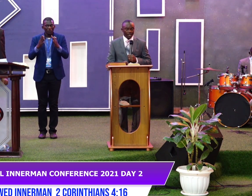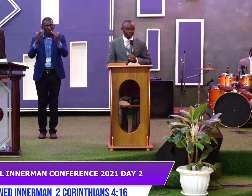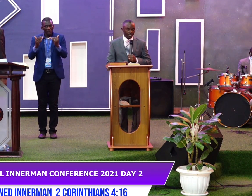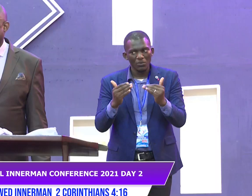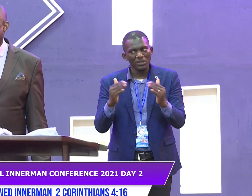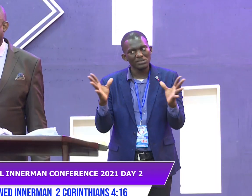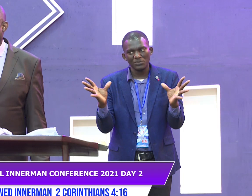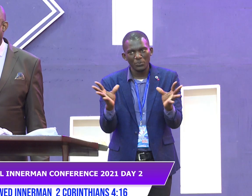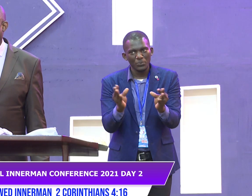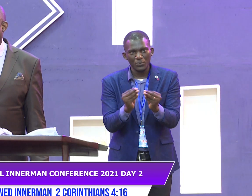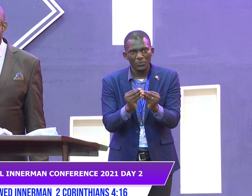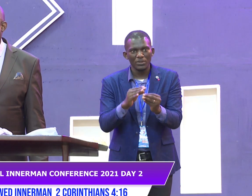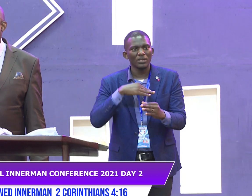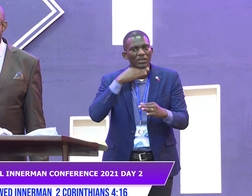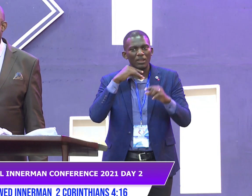That's